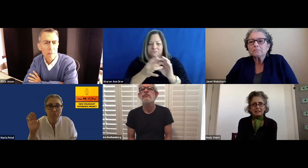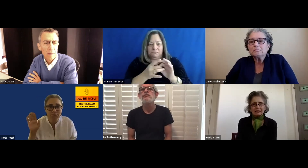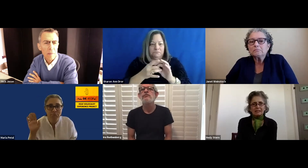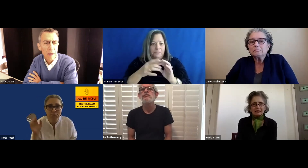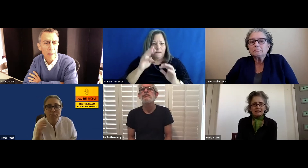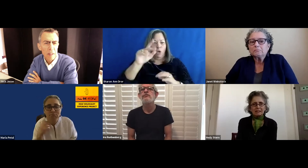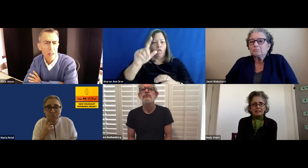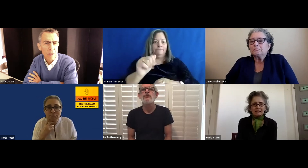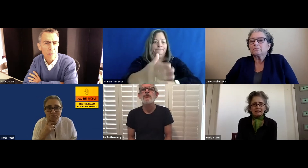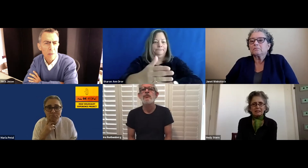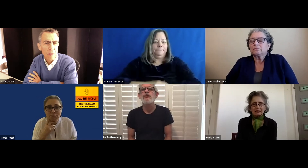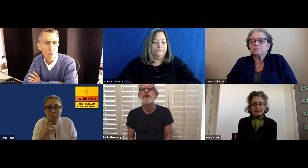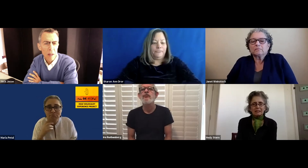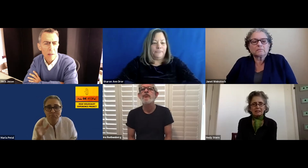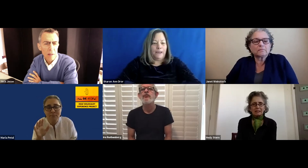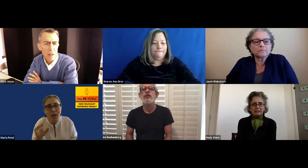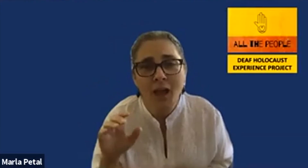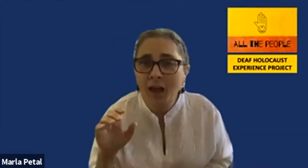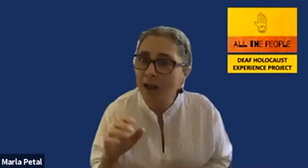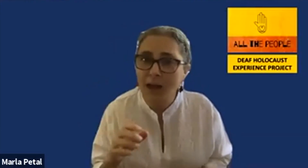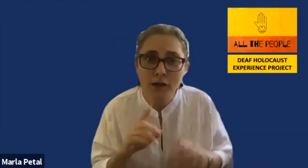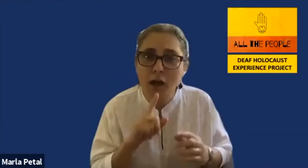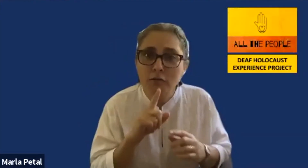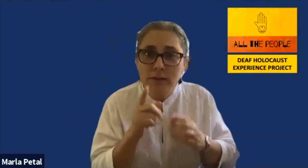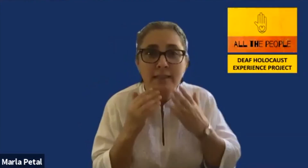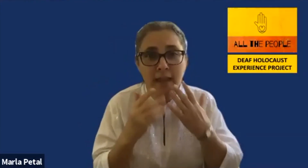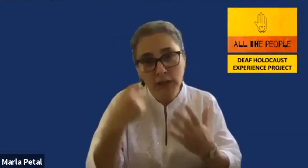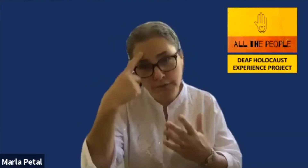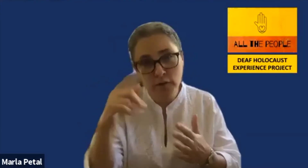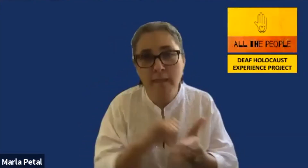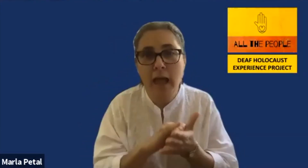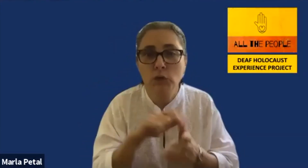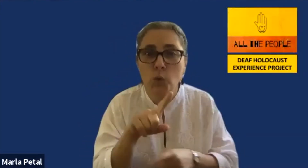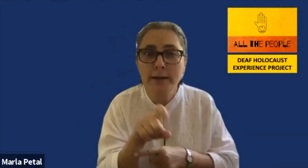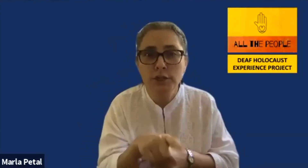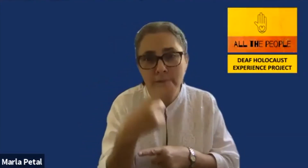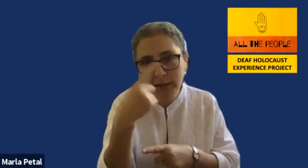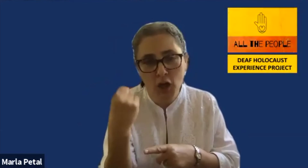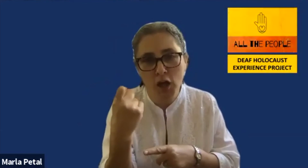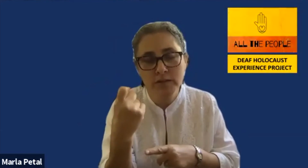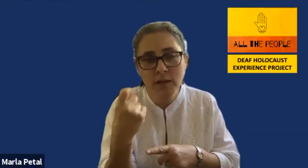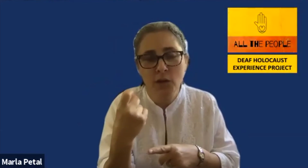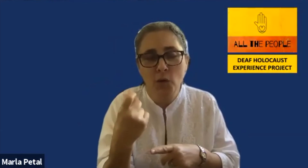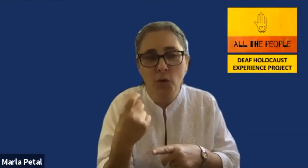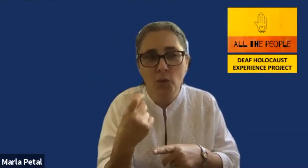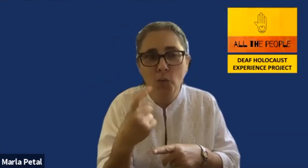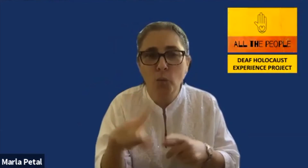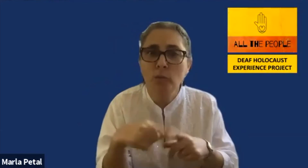I mean, can you, Marla, can you relate to that? I really thank you for that question, because when we